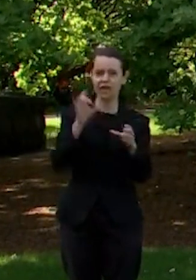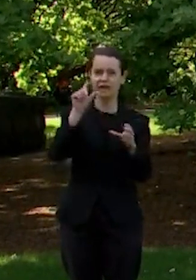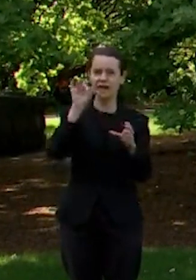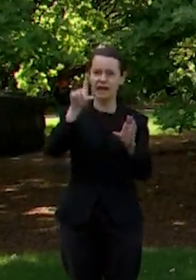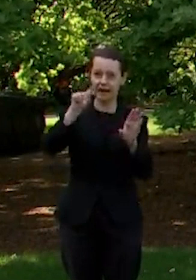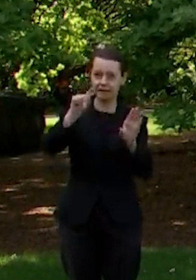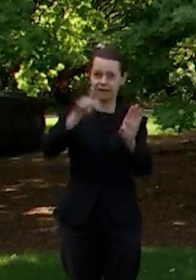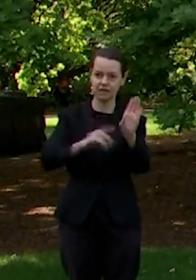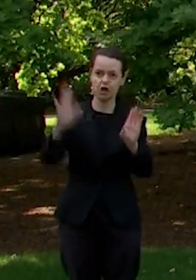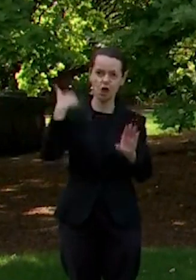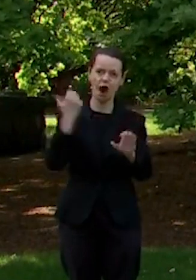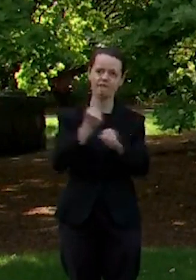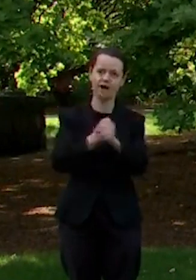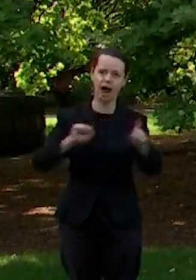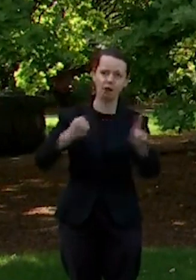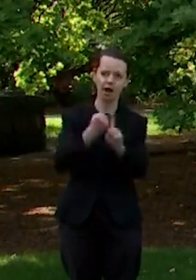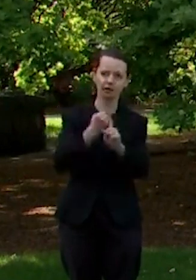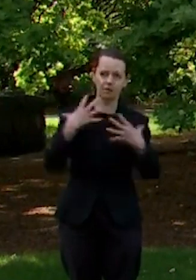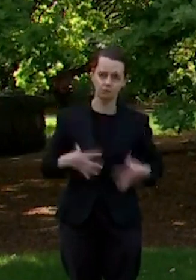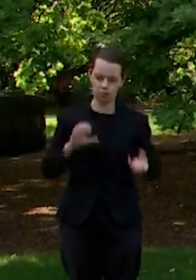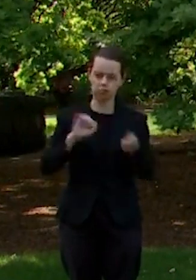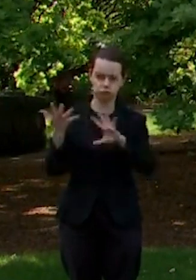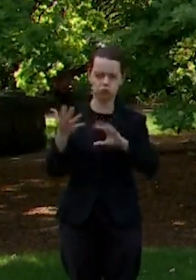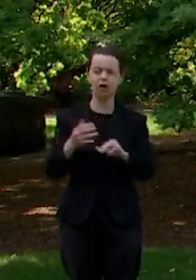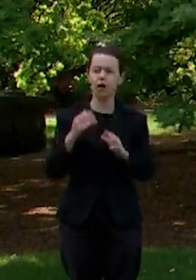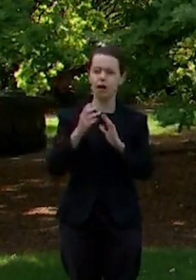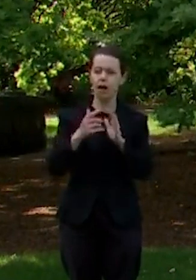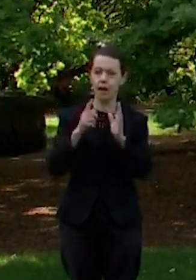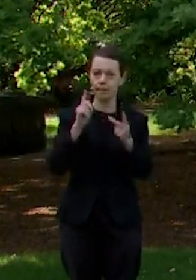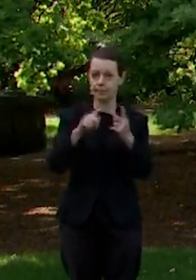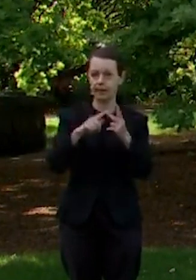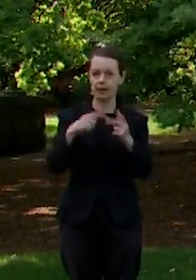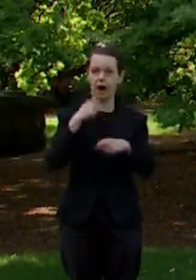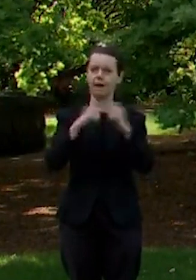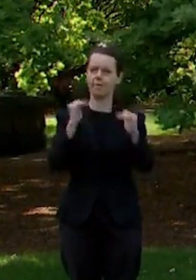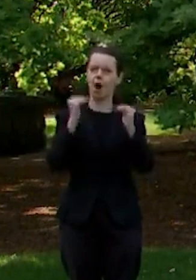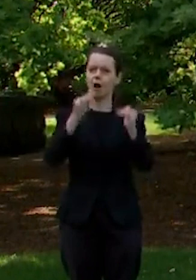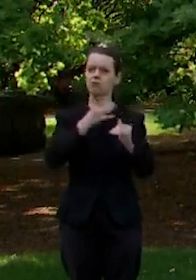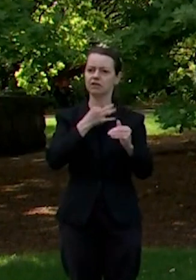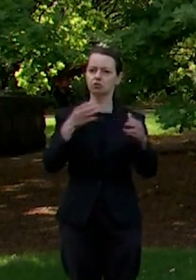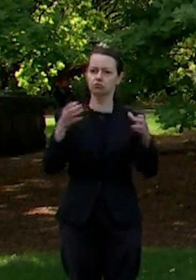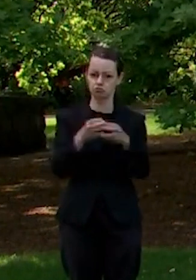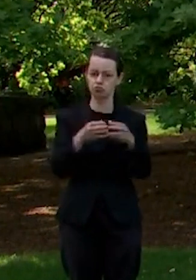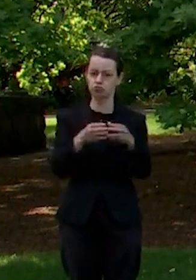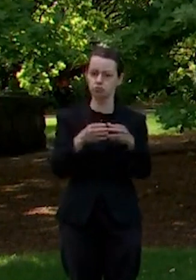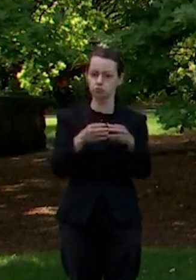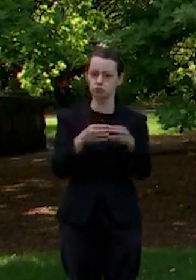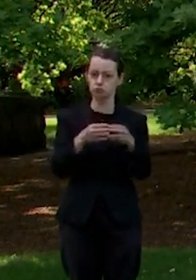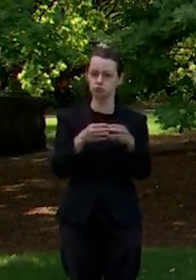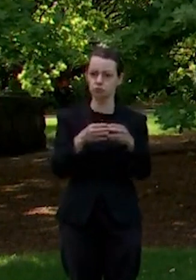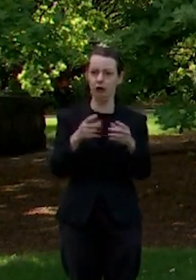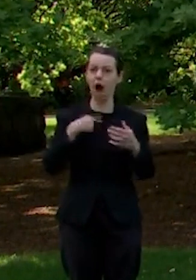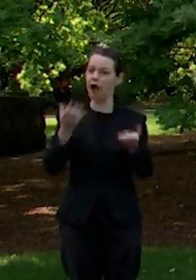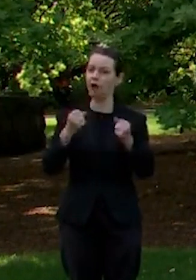ago when I had an accident. So I was already in a high-risk group, and I was already getting a free flu